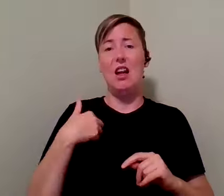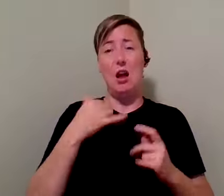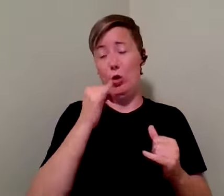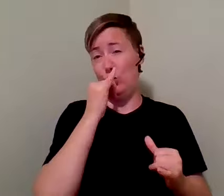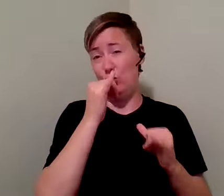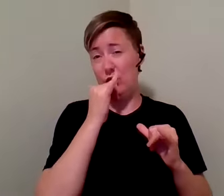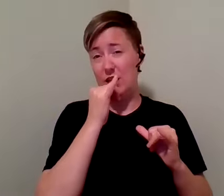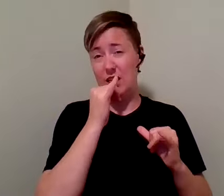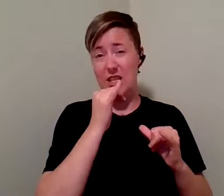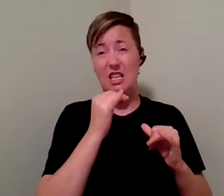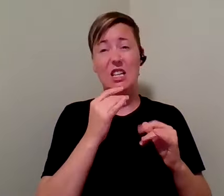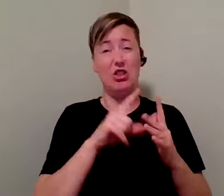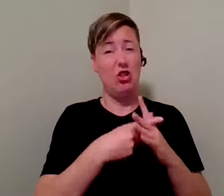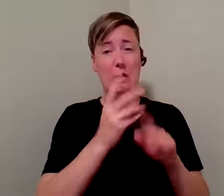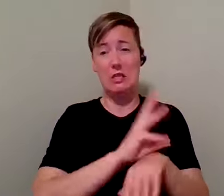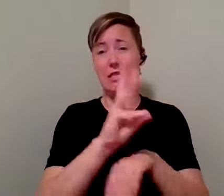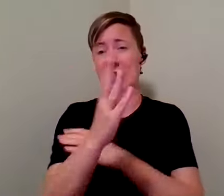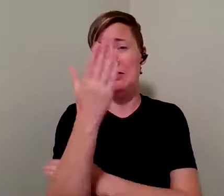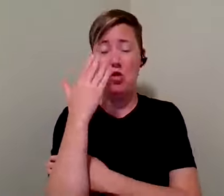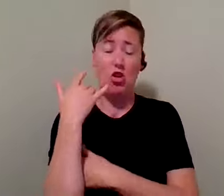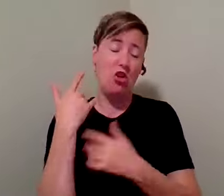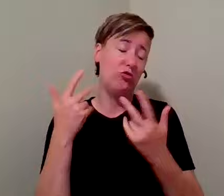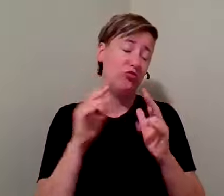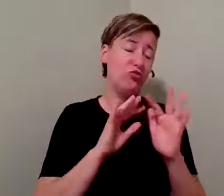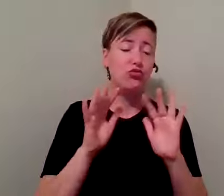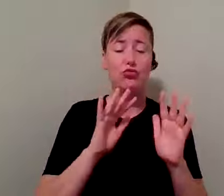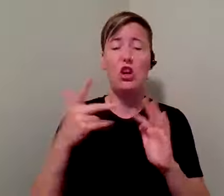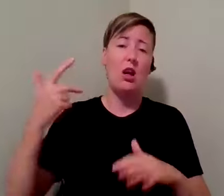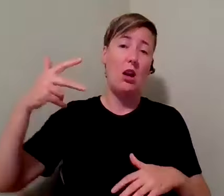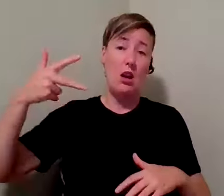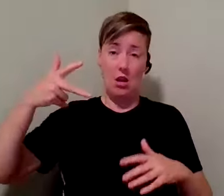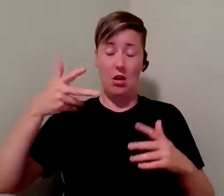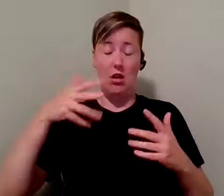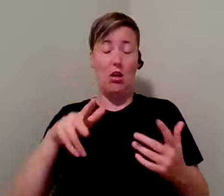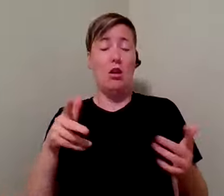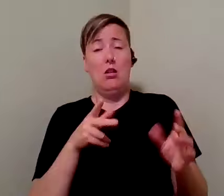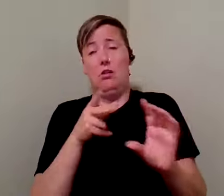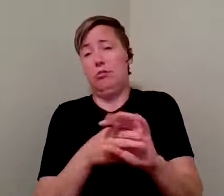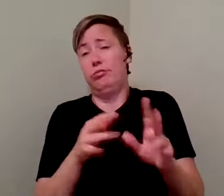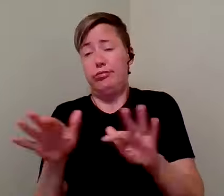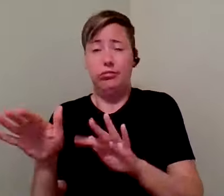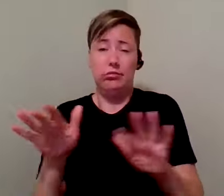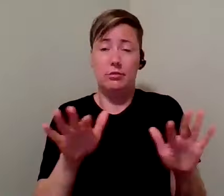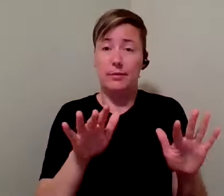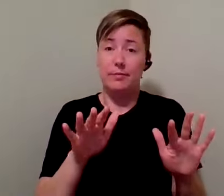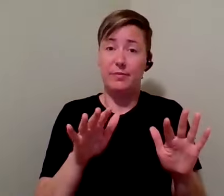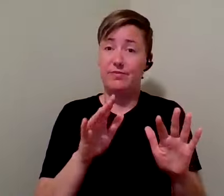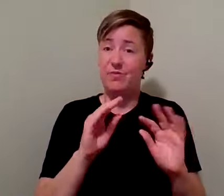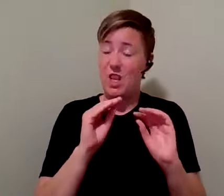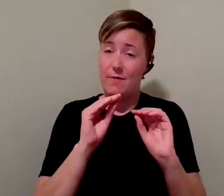6 o'clock in the morning. And I can honestly say that I have no idea what happened.